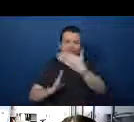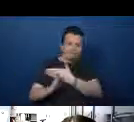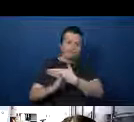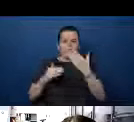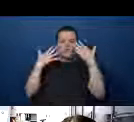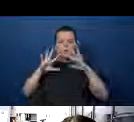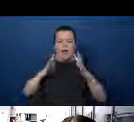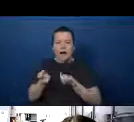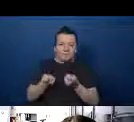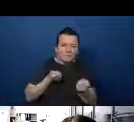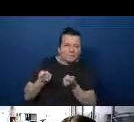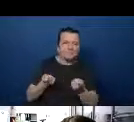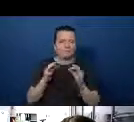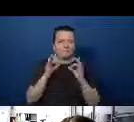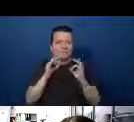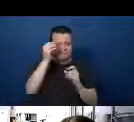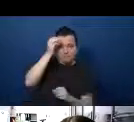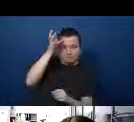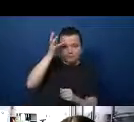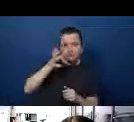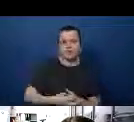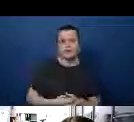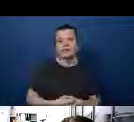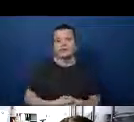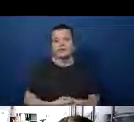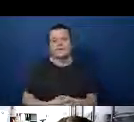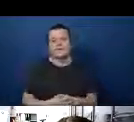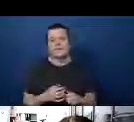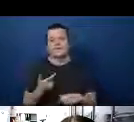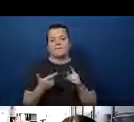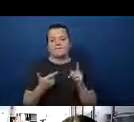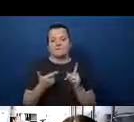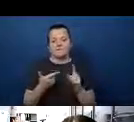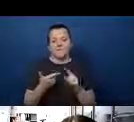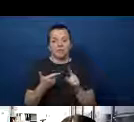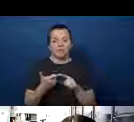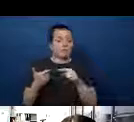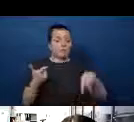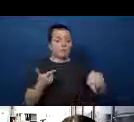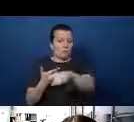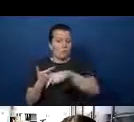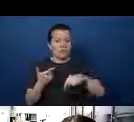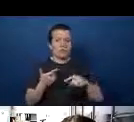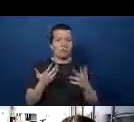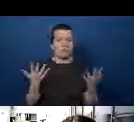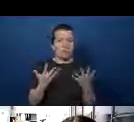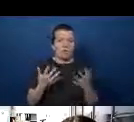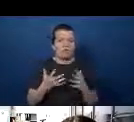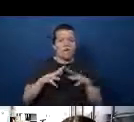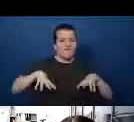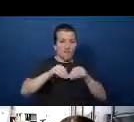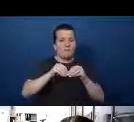identified by participants as a factor. They both report positive and negative experience of family's